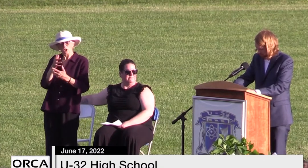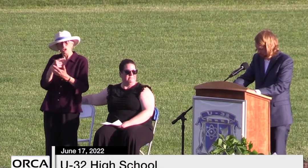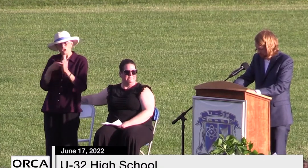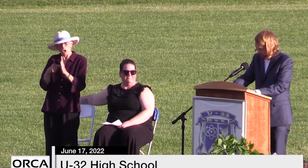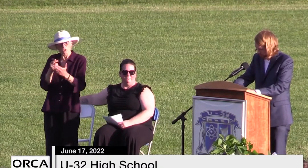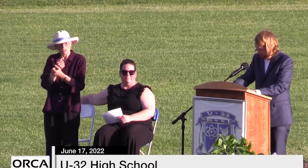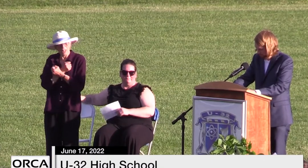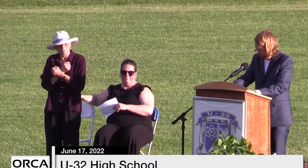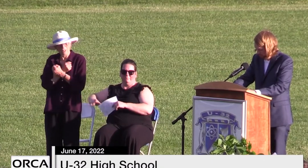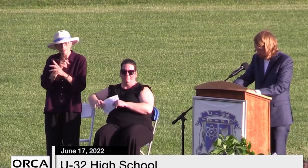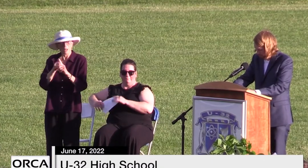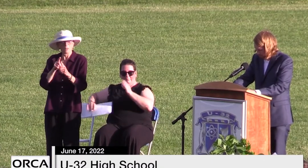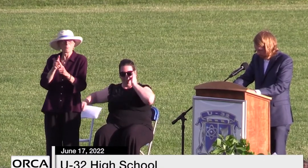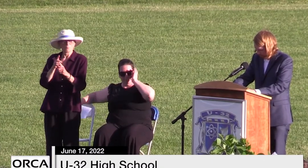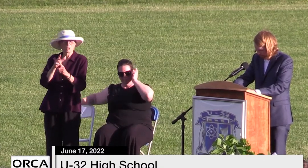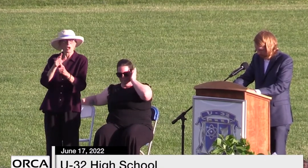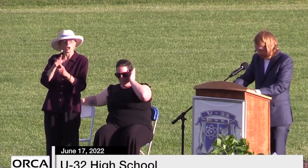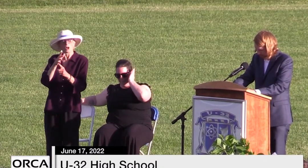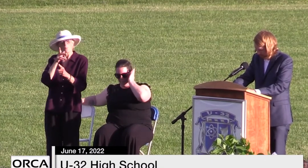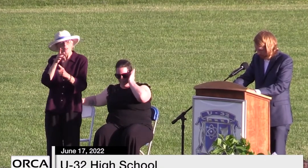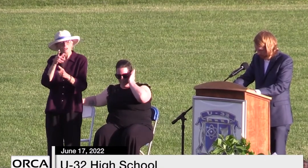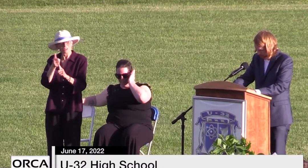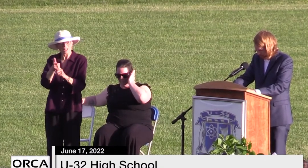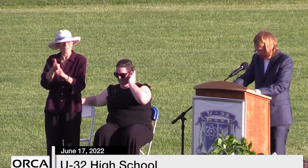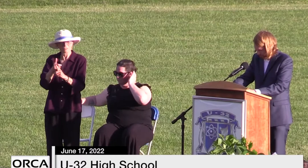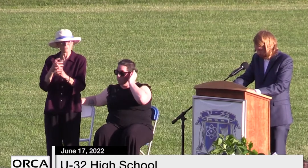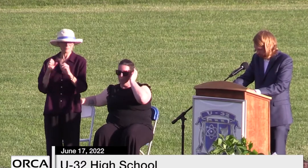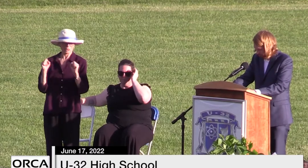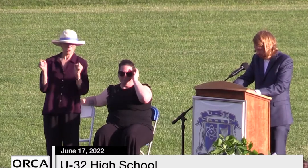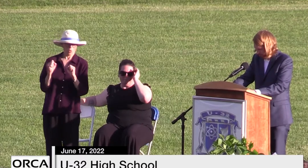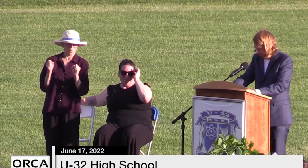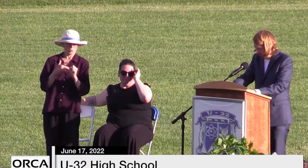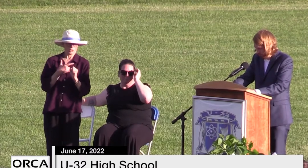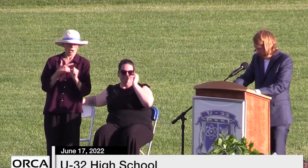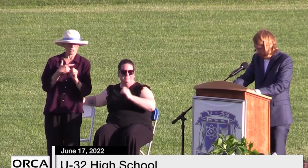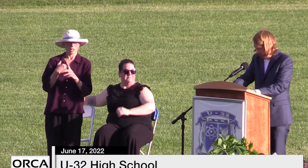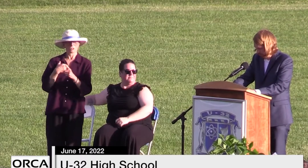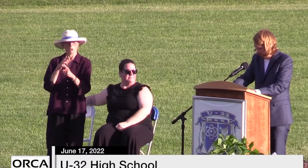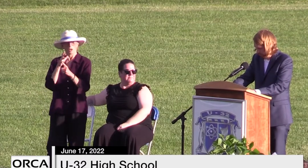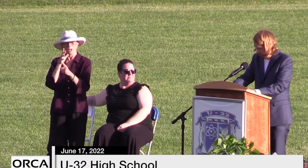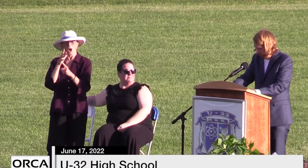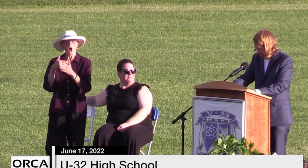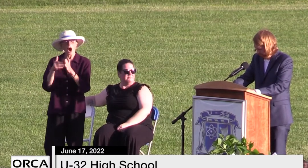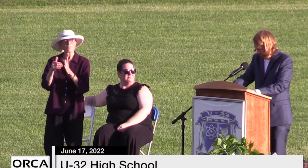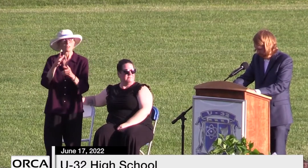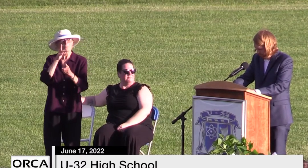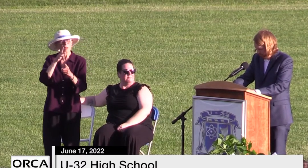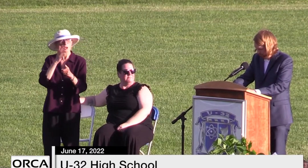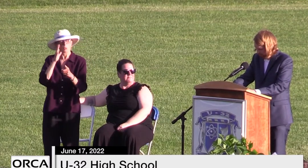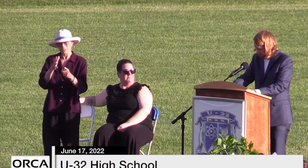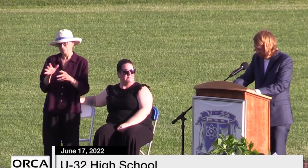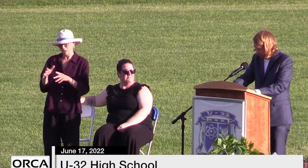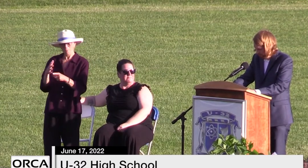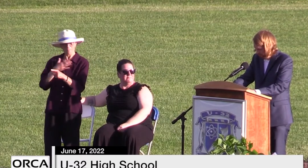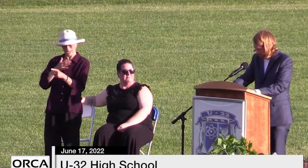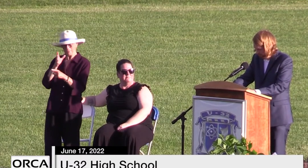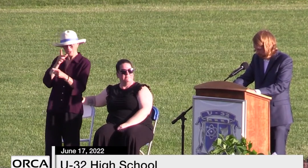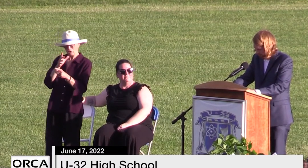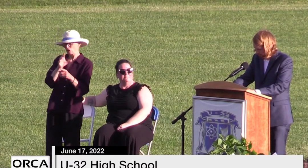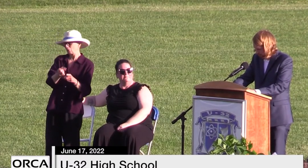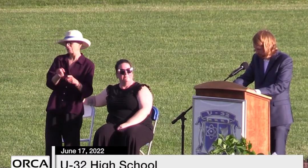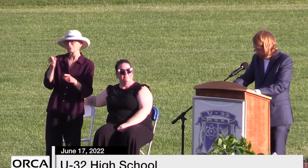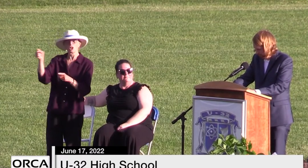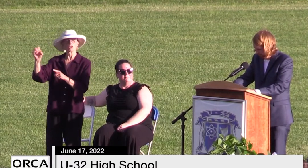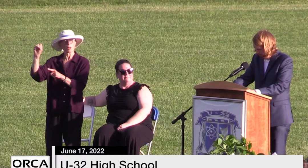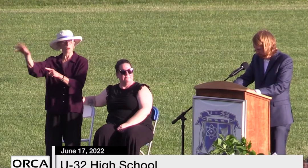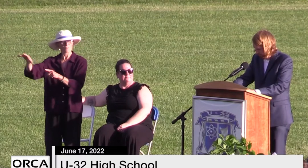other hand, was incapable of that. Whenever she had enough of my mom in the house, she would take her and drop her off at someone else's. There was many times my mom